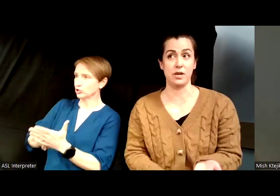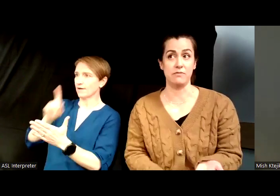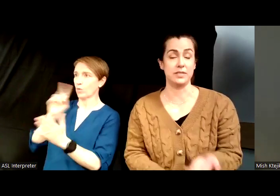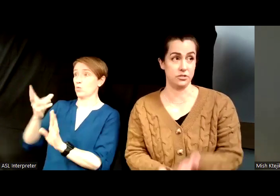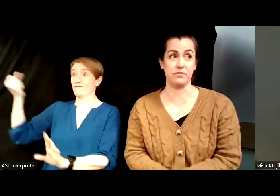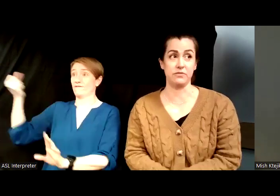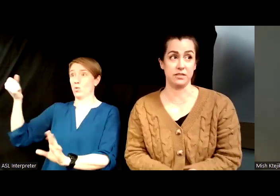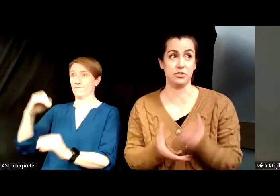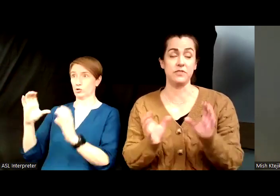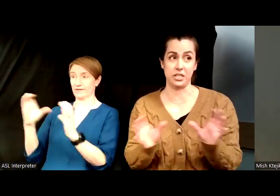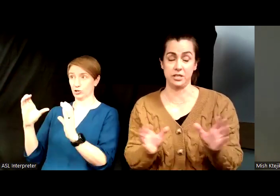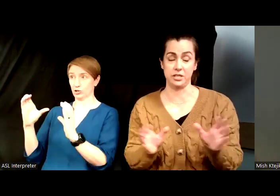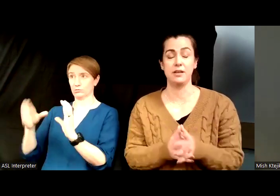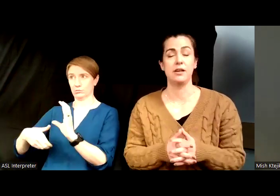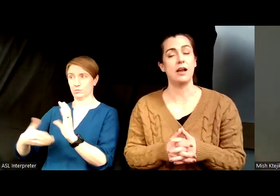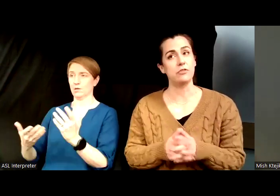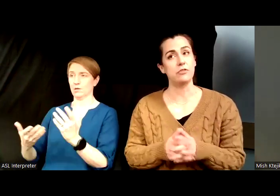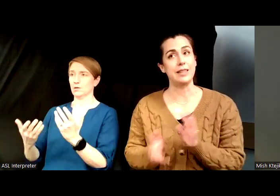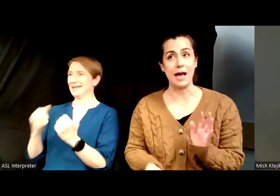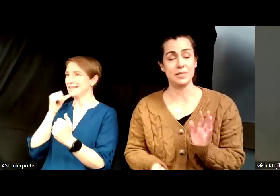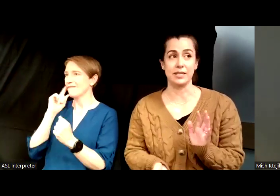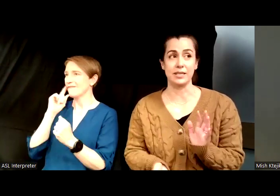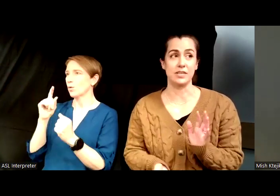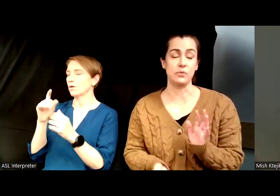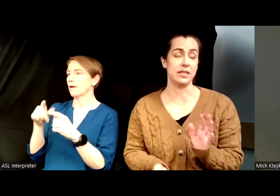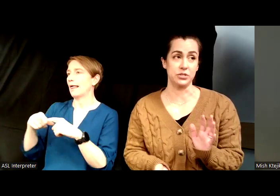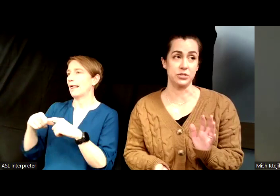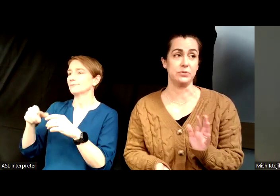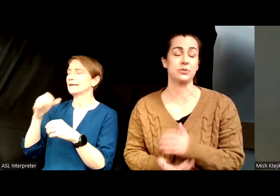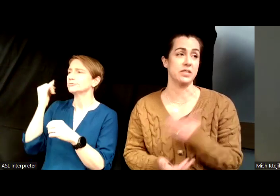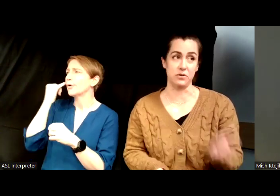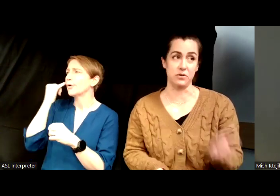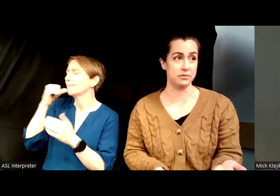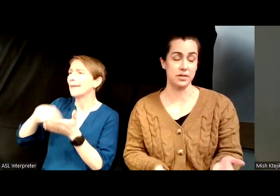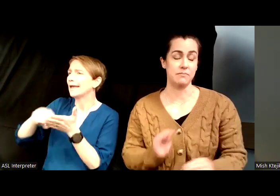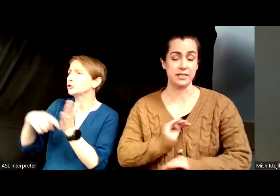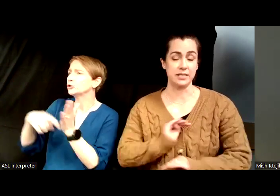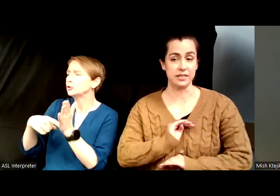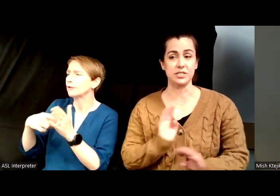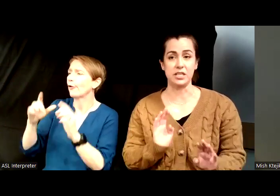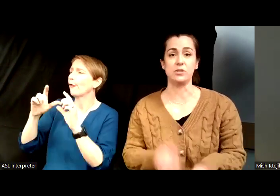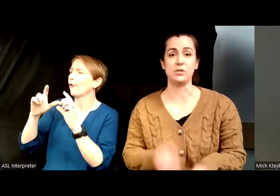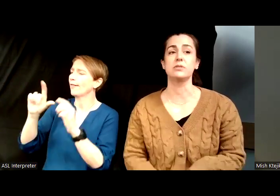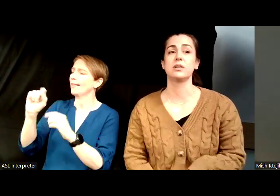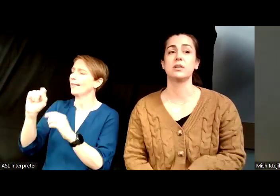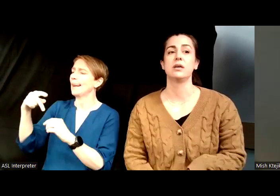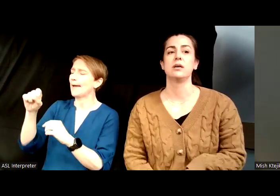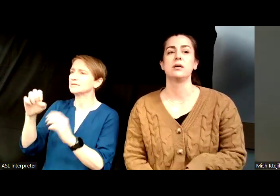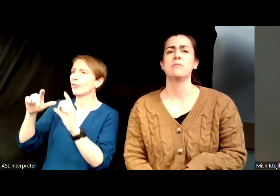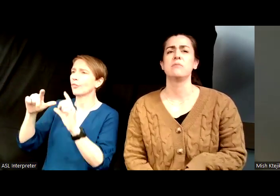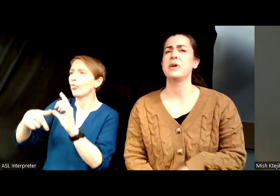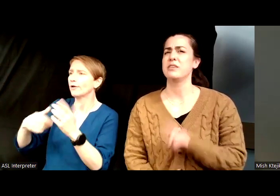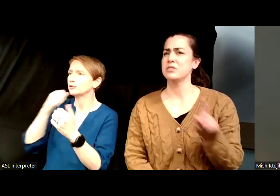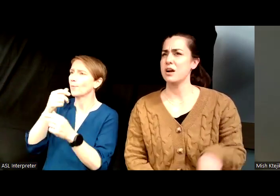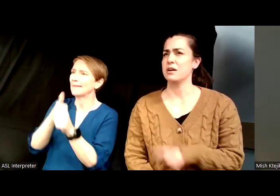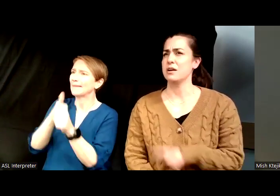of certification, not for a lapse, like they don't pay their dues, they don't need to pay their CEUs. But